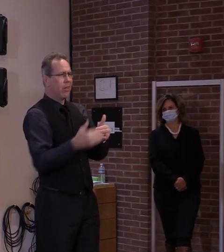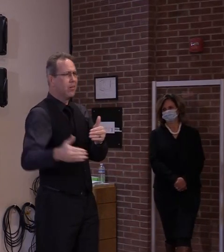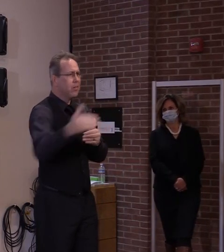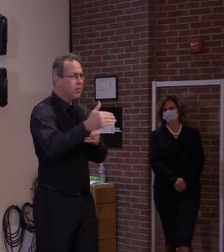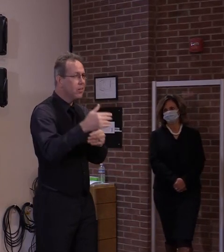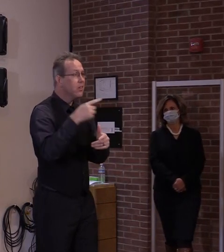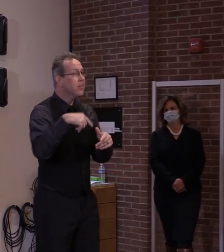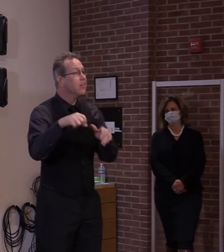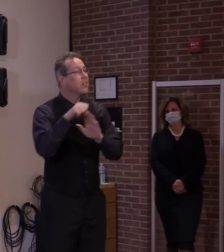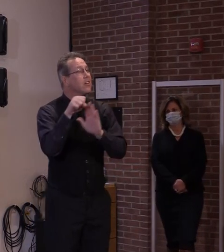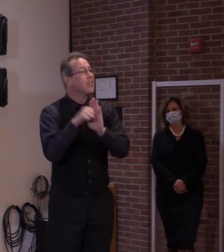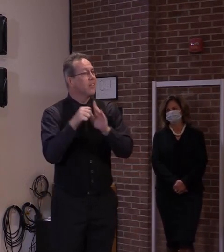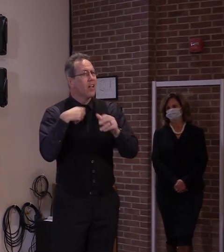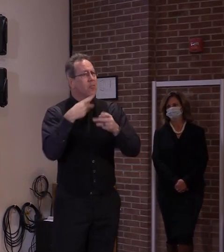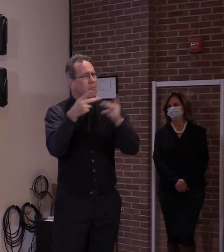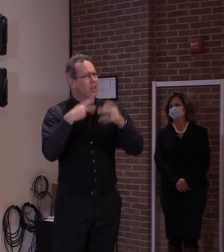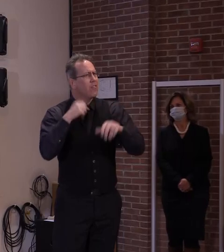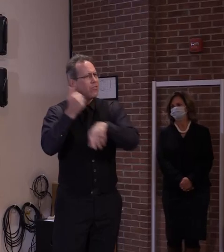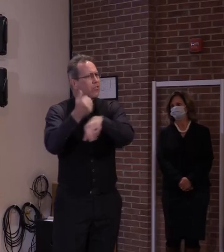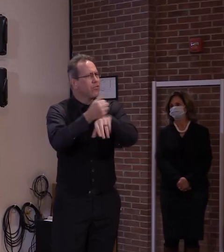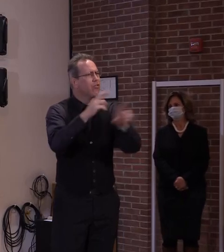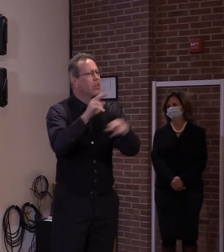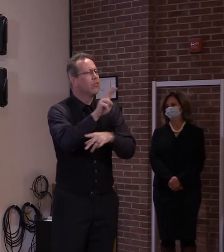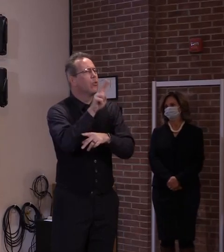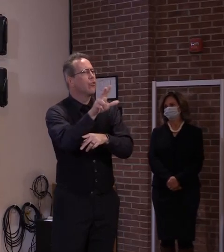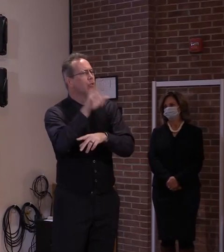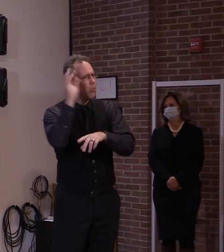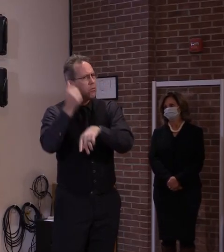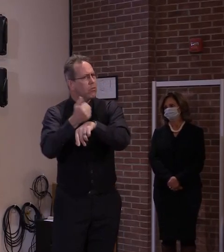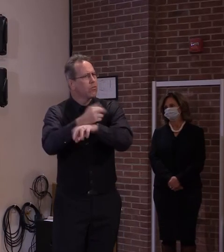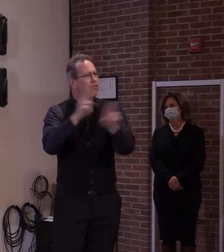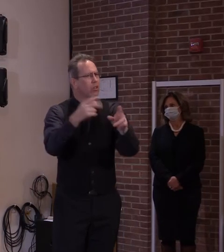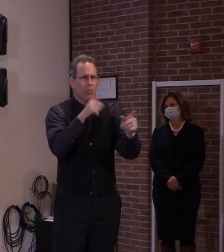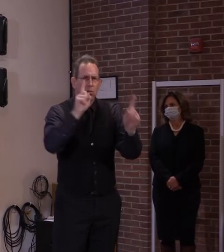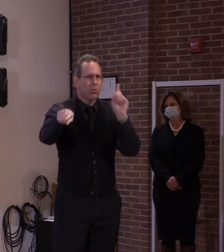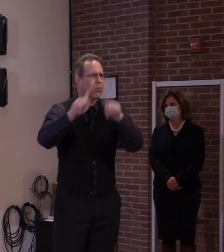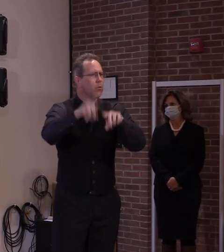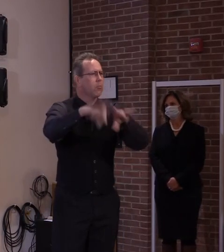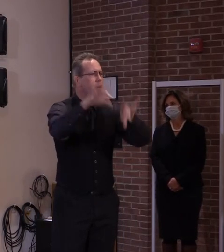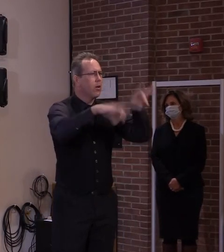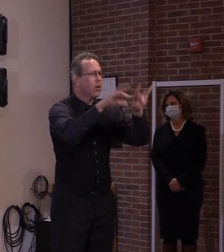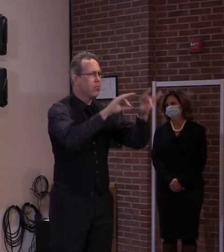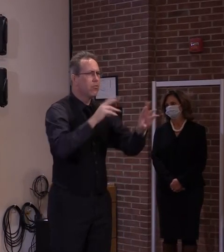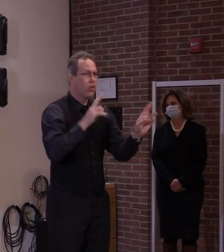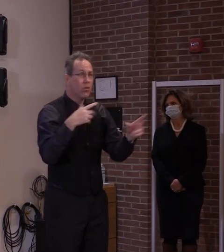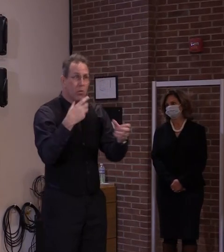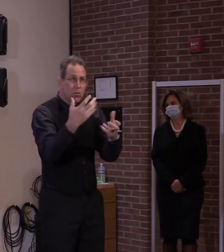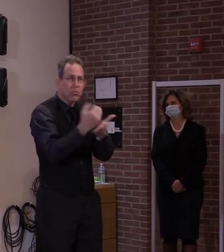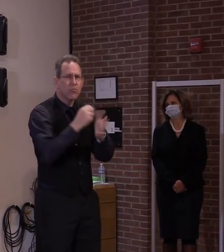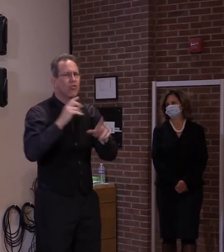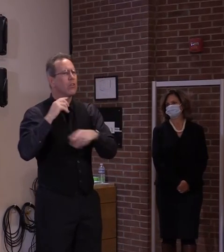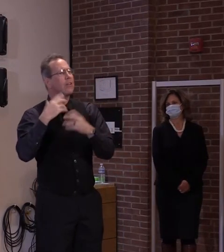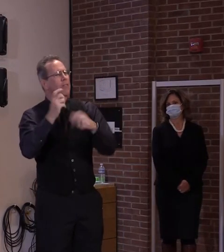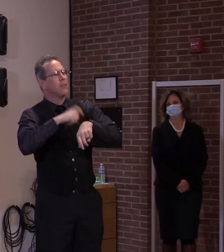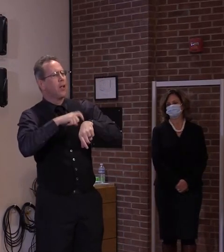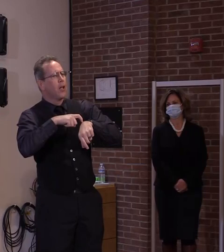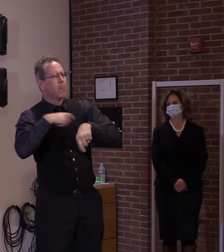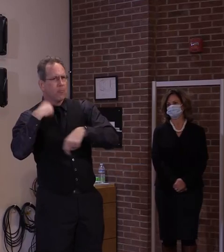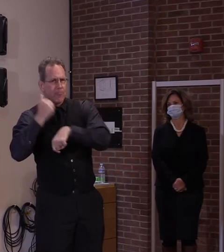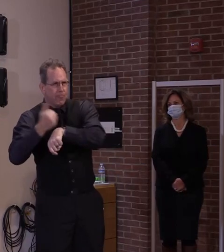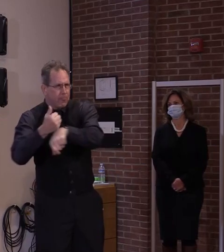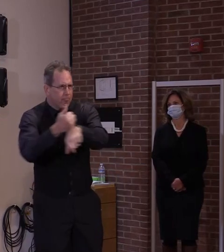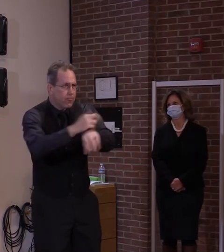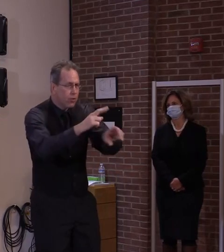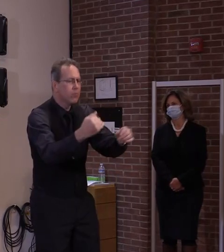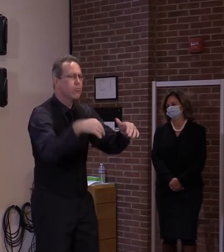for a couple of months for these holidays, getting in the supplies that we need for the time when